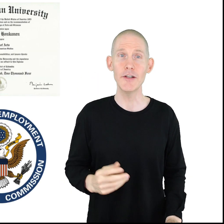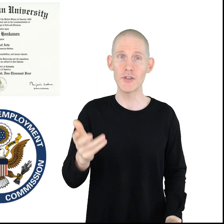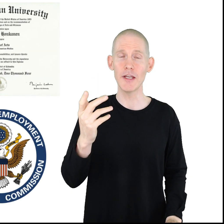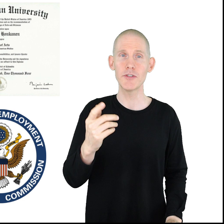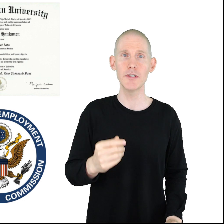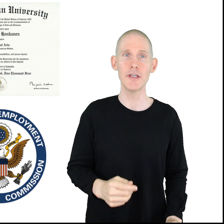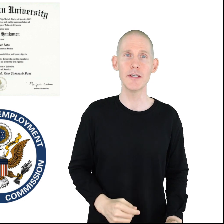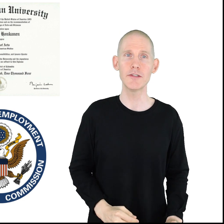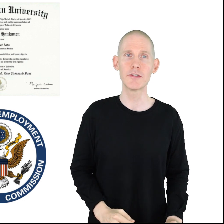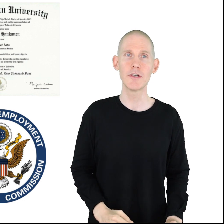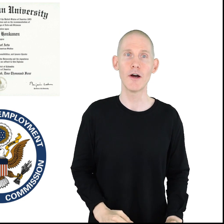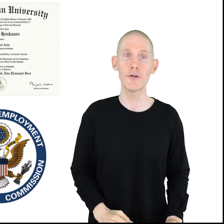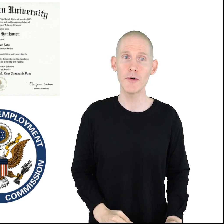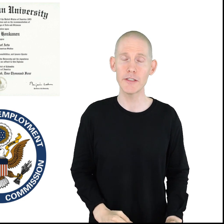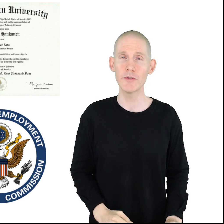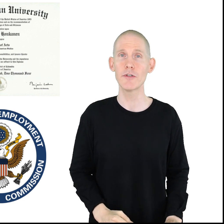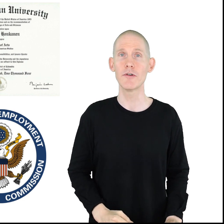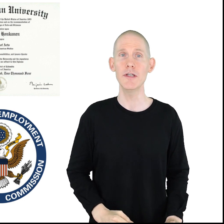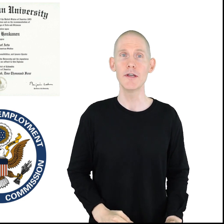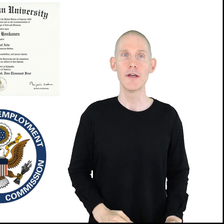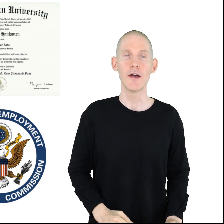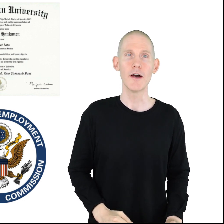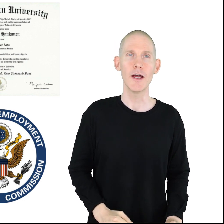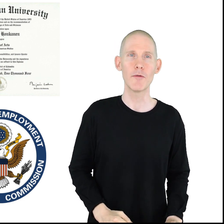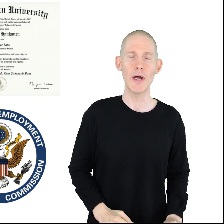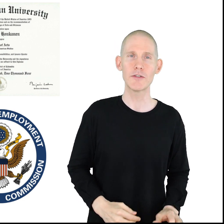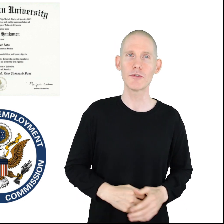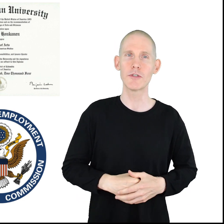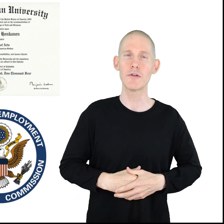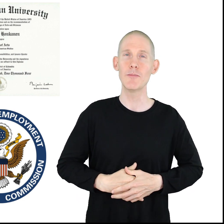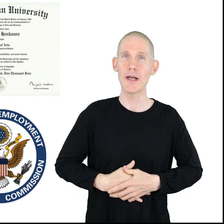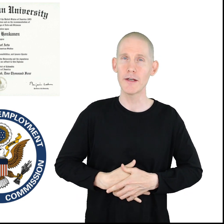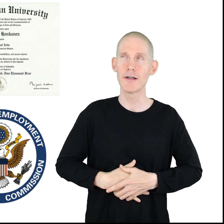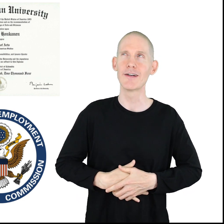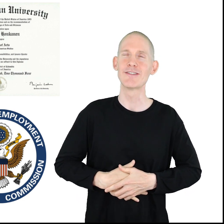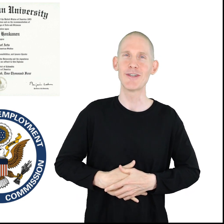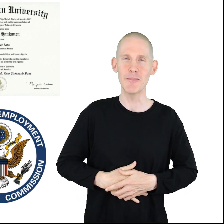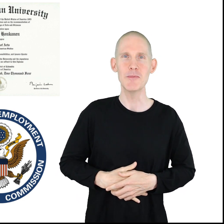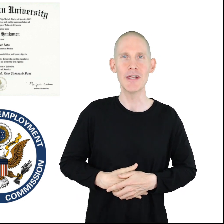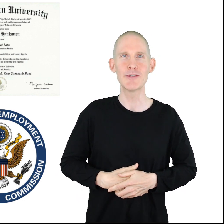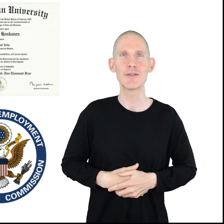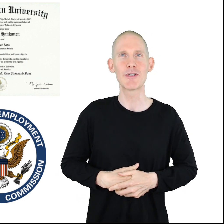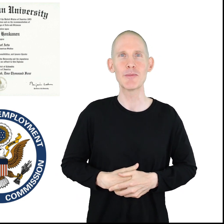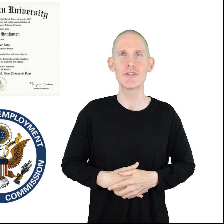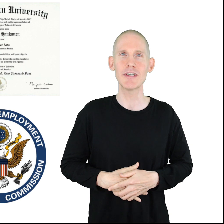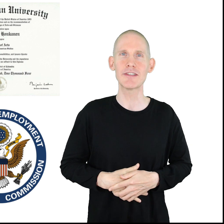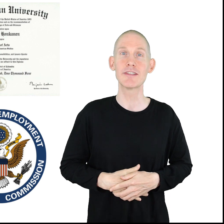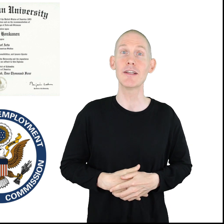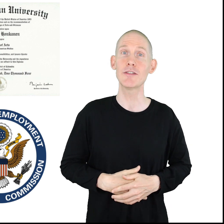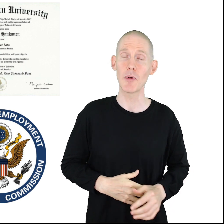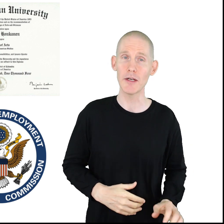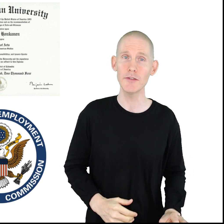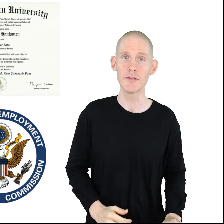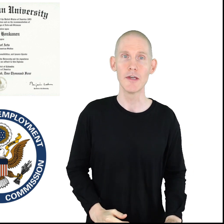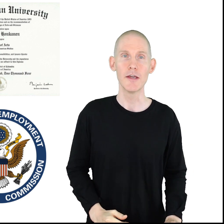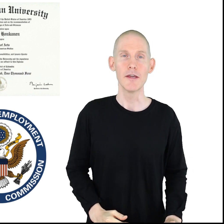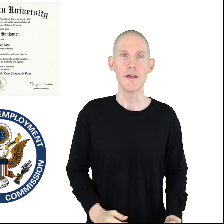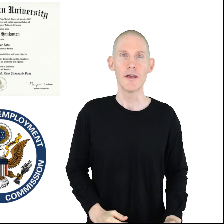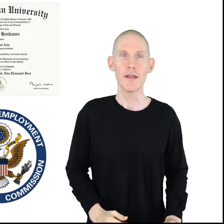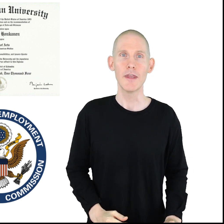Education is undergraduate degree. I have a bachelor's degree, double major in criminal justice and Spanish. And then